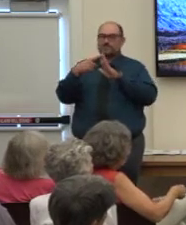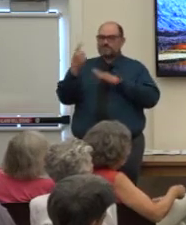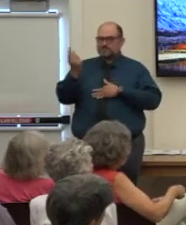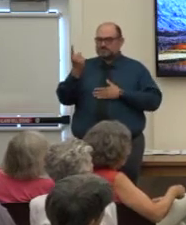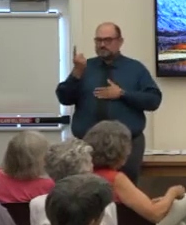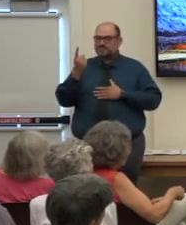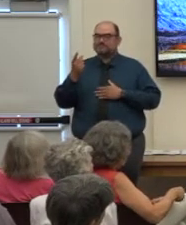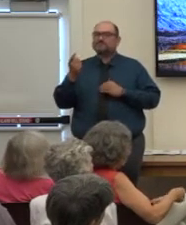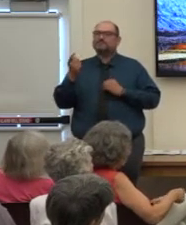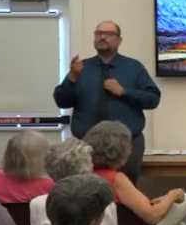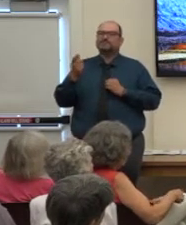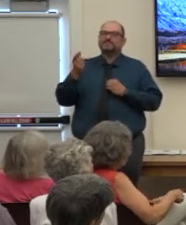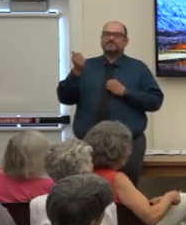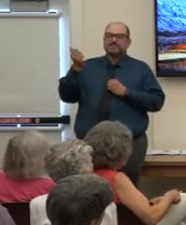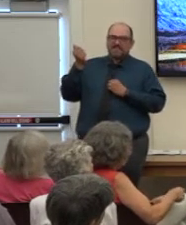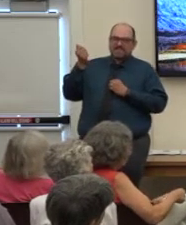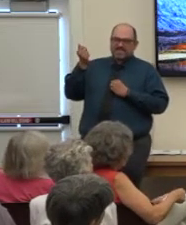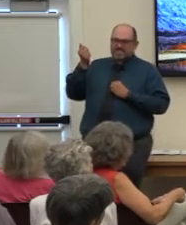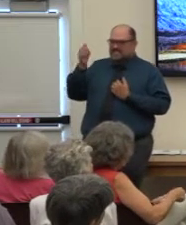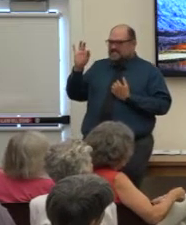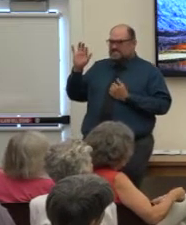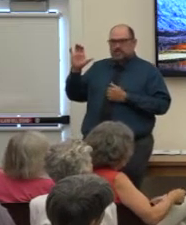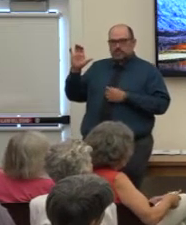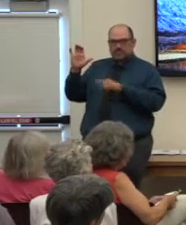1900s, mid-1900s,